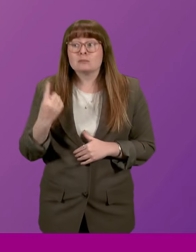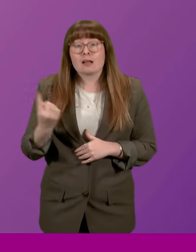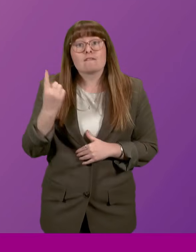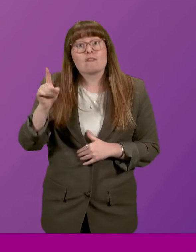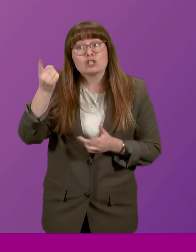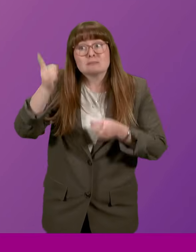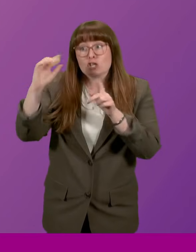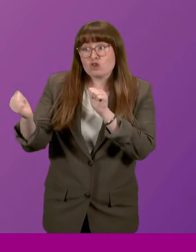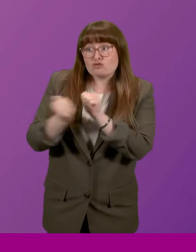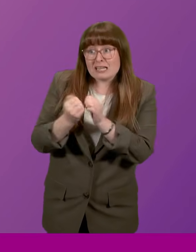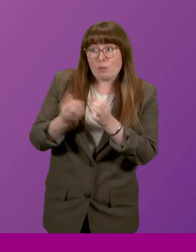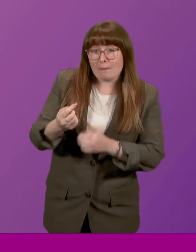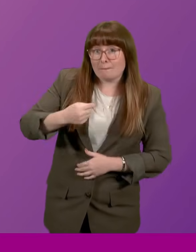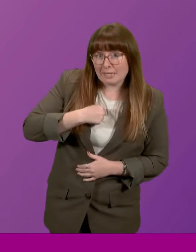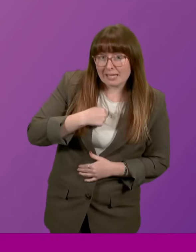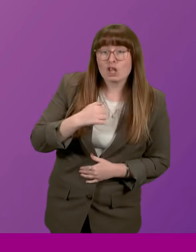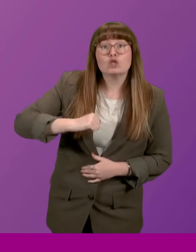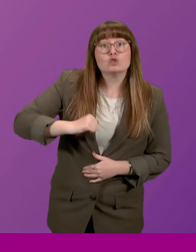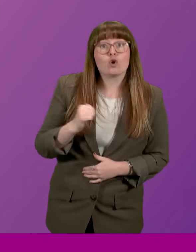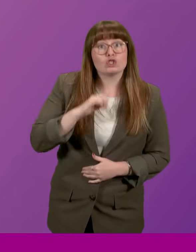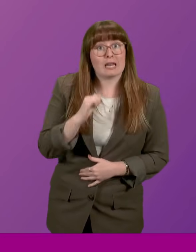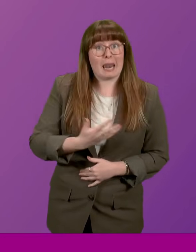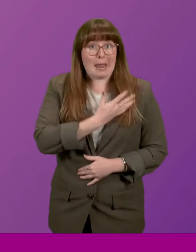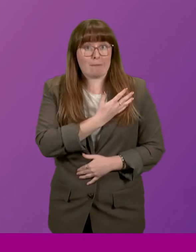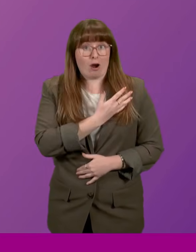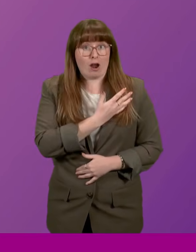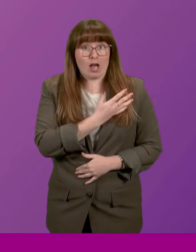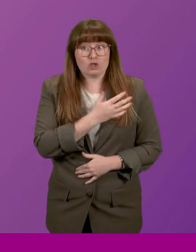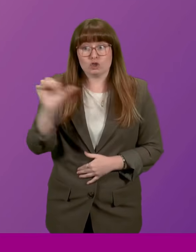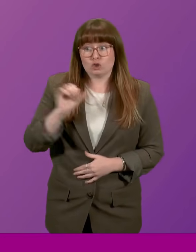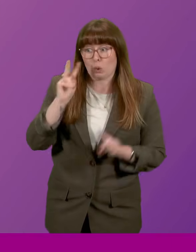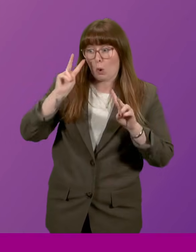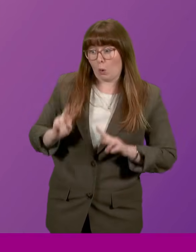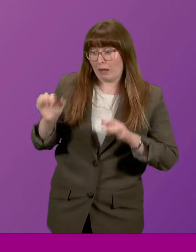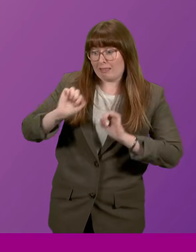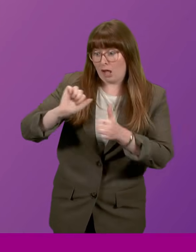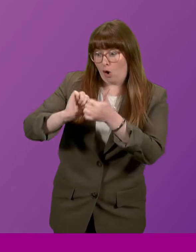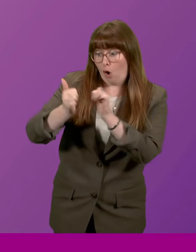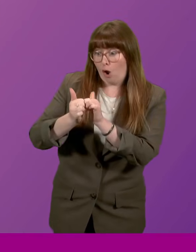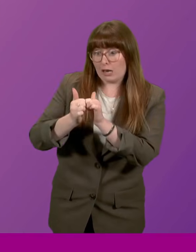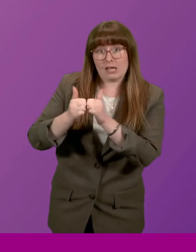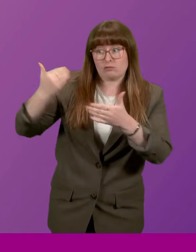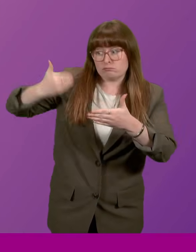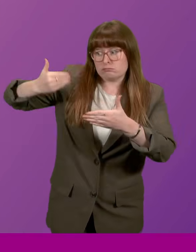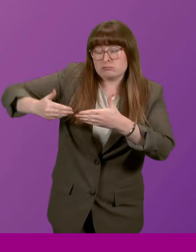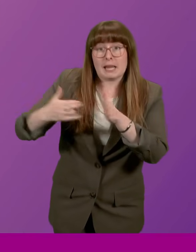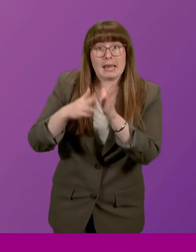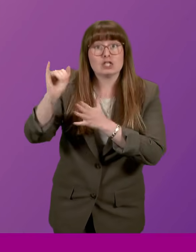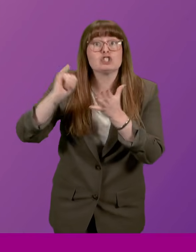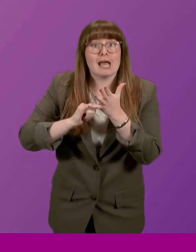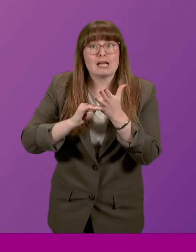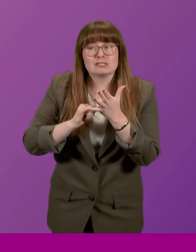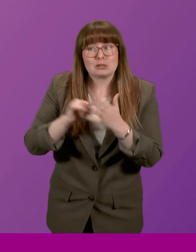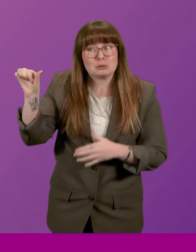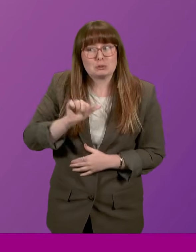therefore agree with me that Scottish Labour need only look at their own colleagues' records in the NHS to know